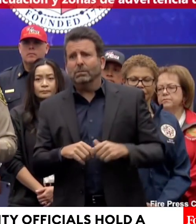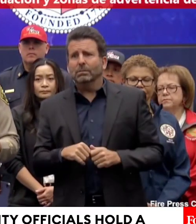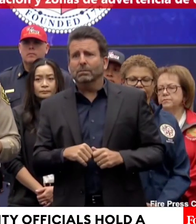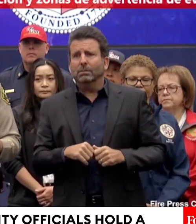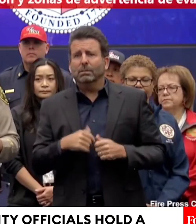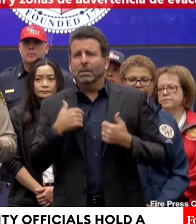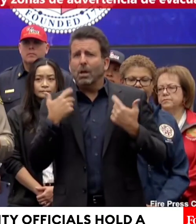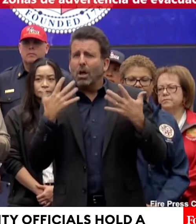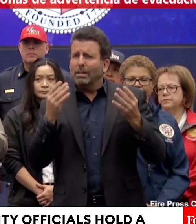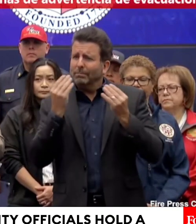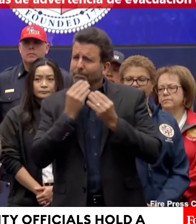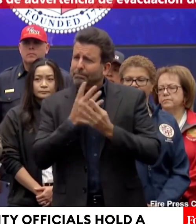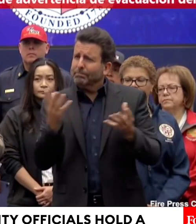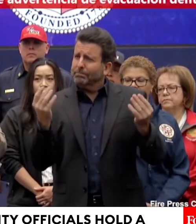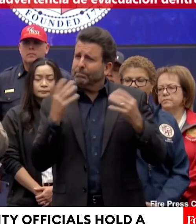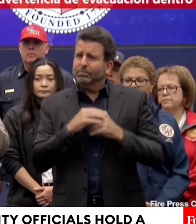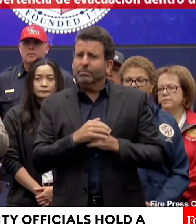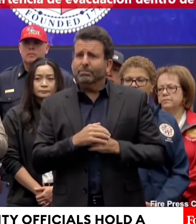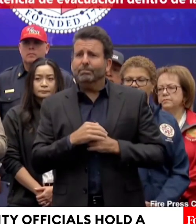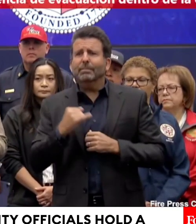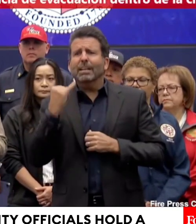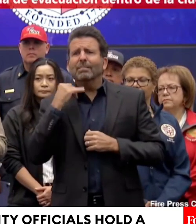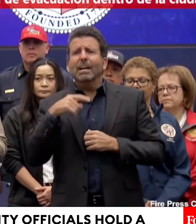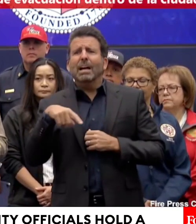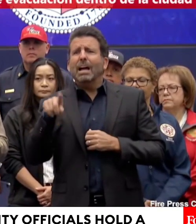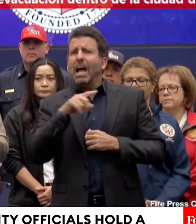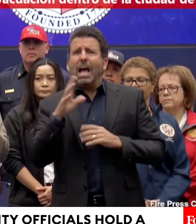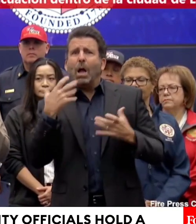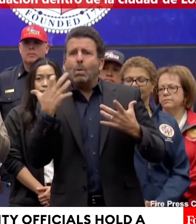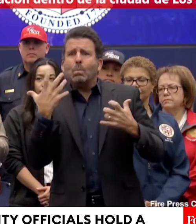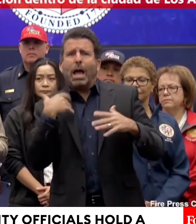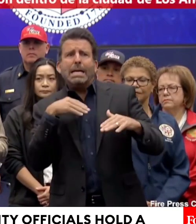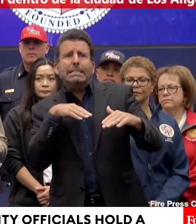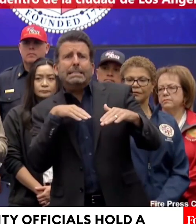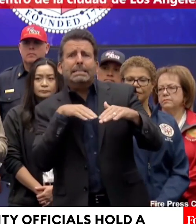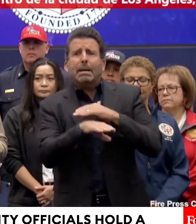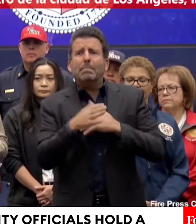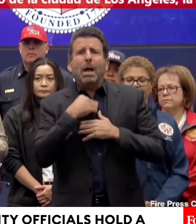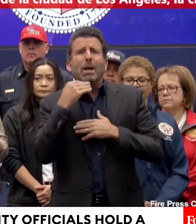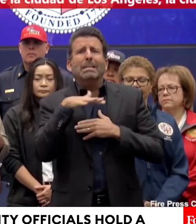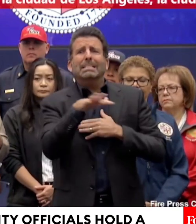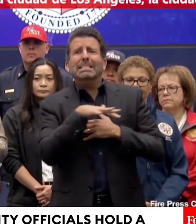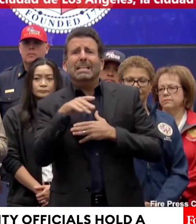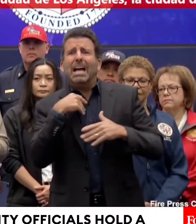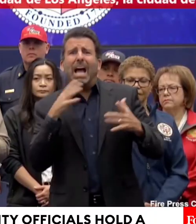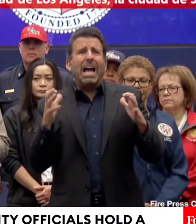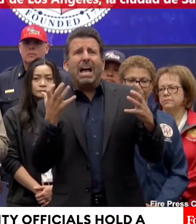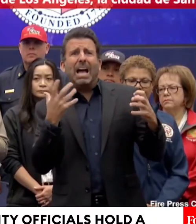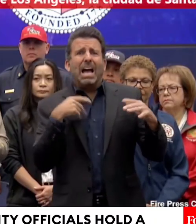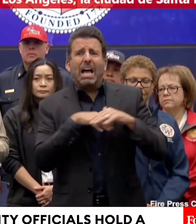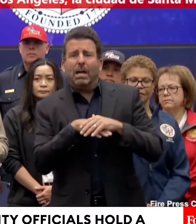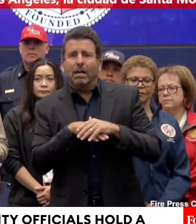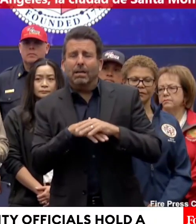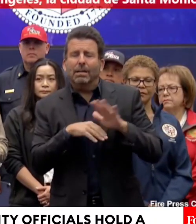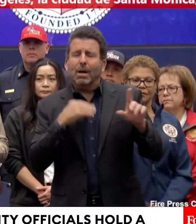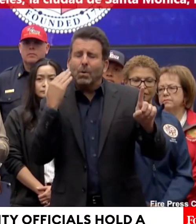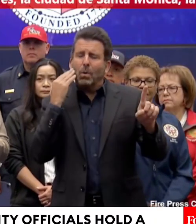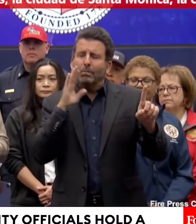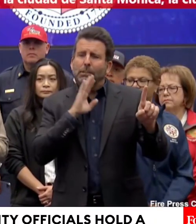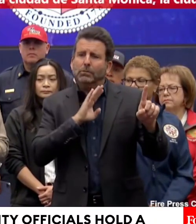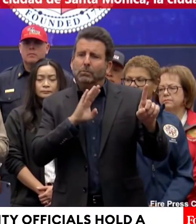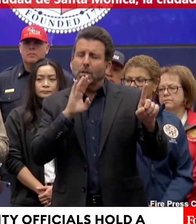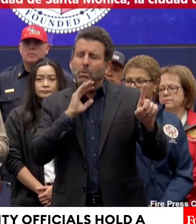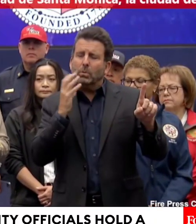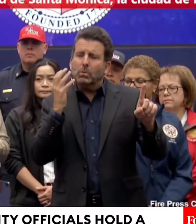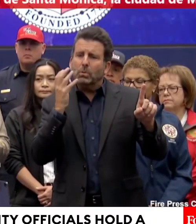lot of our residents are trying to get back, and they're frustrated. I stopped by several checkpoints,